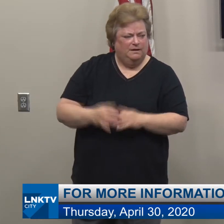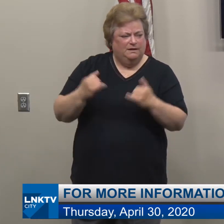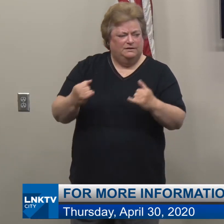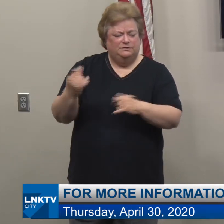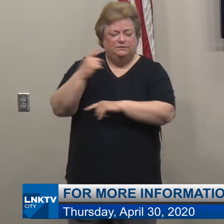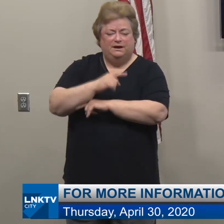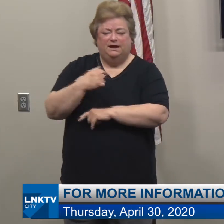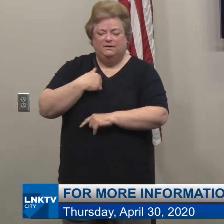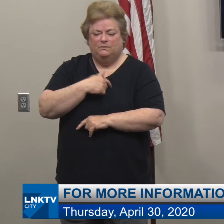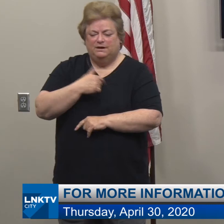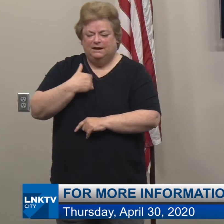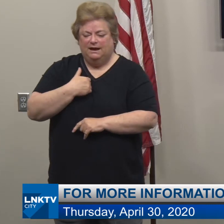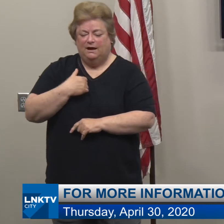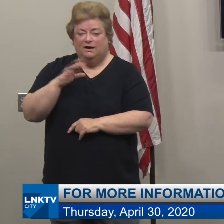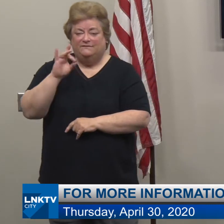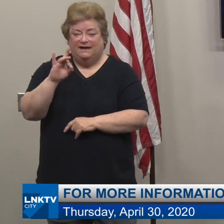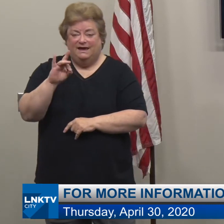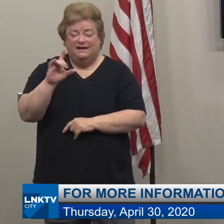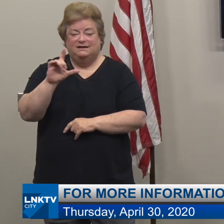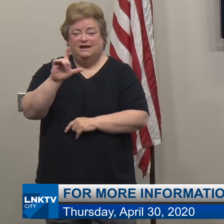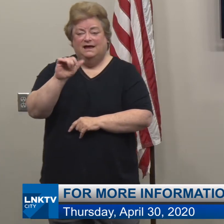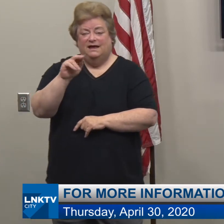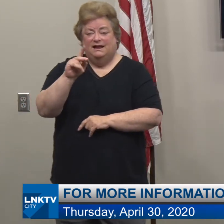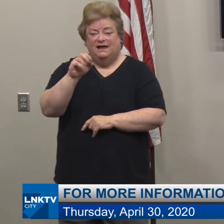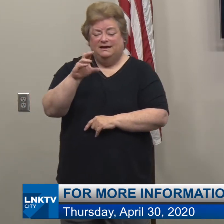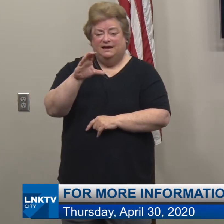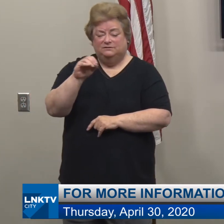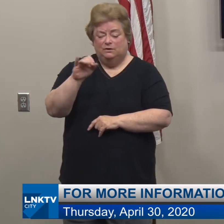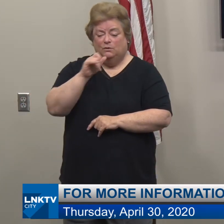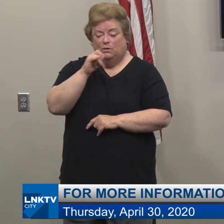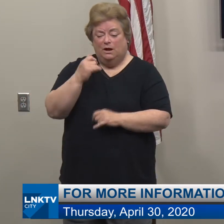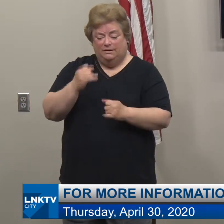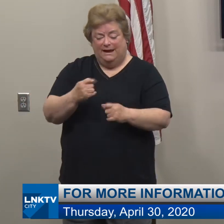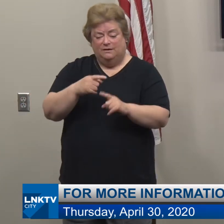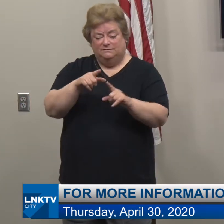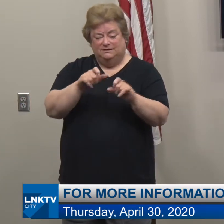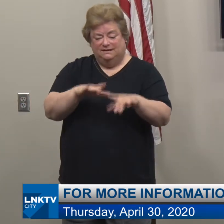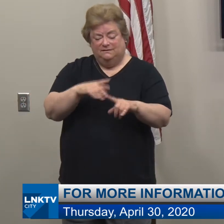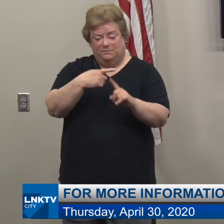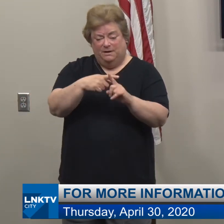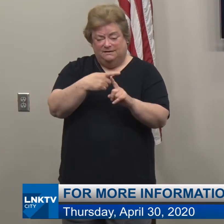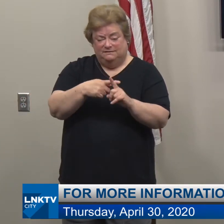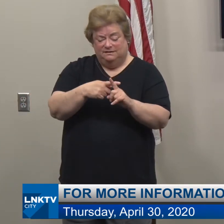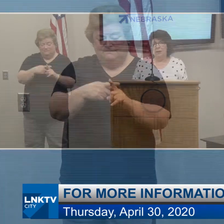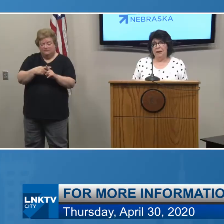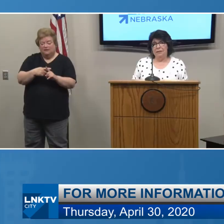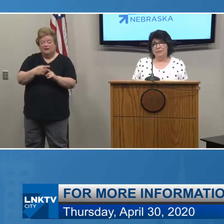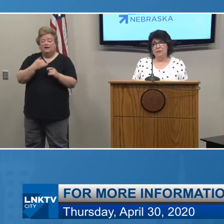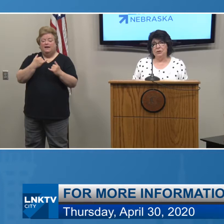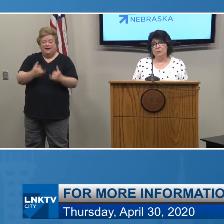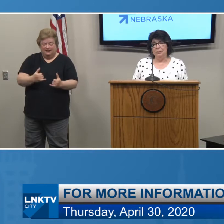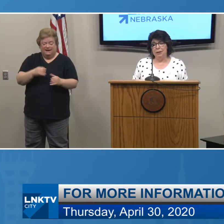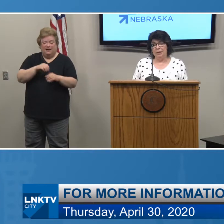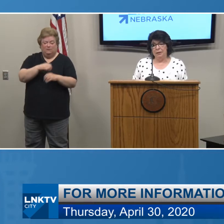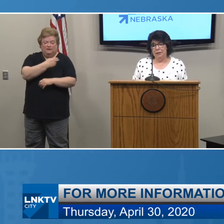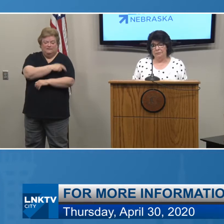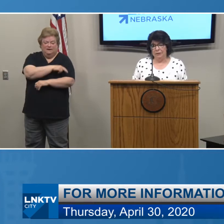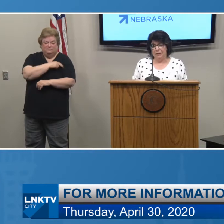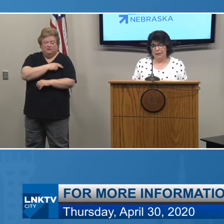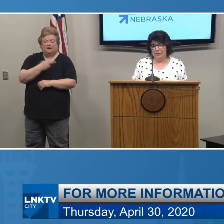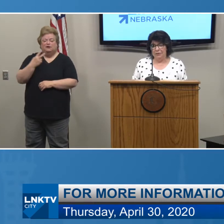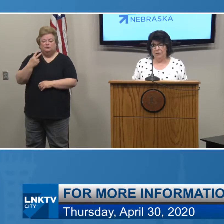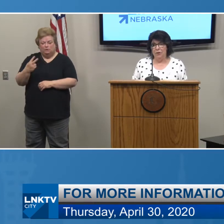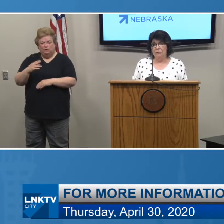Today, we now have 8 Lancaster County residents who are COVID-19 positive, currently hospitalized, and 2 remain